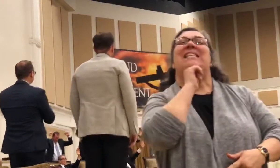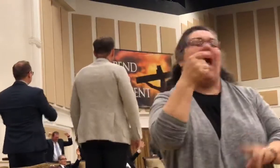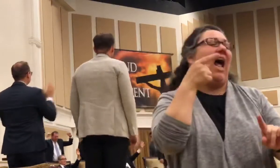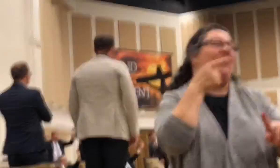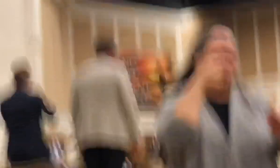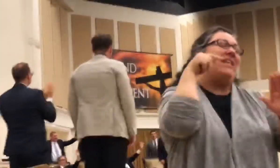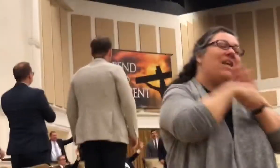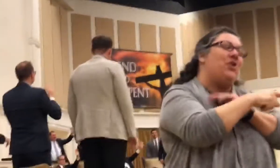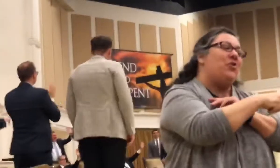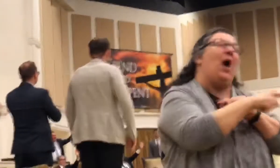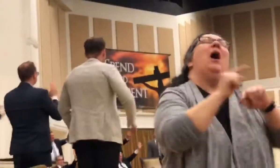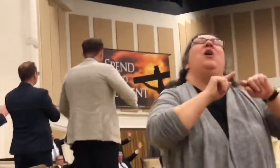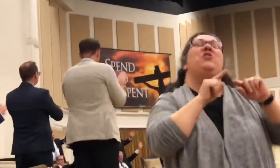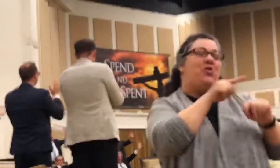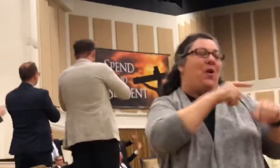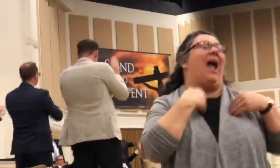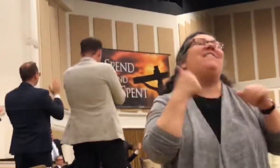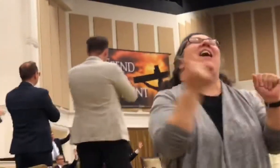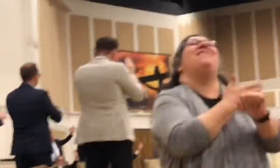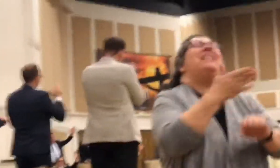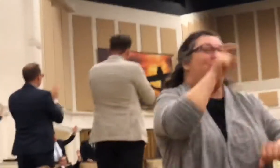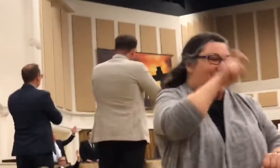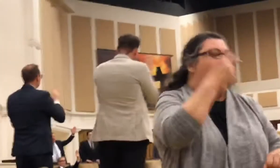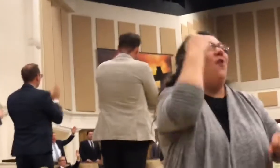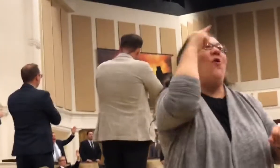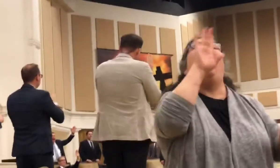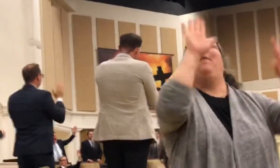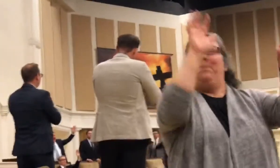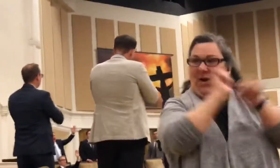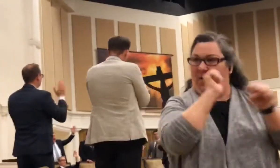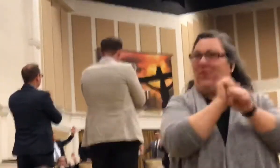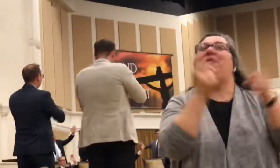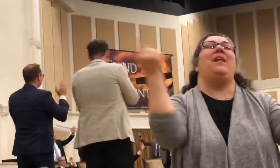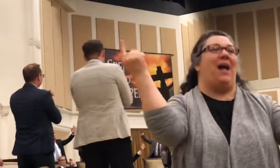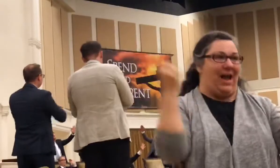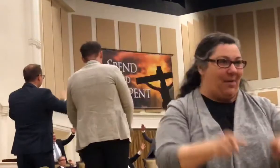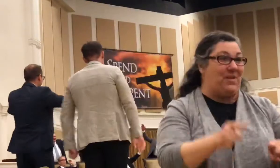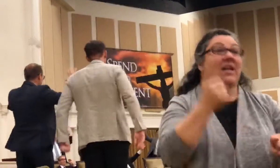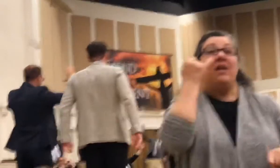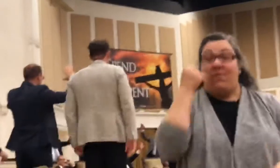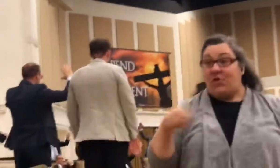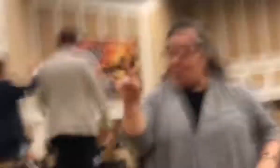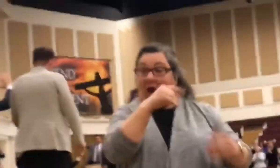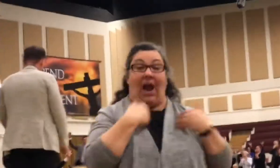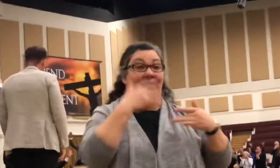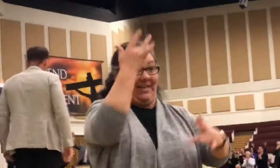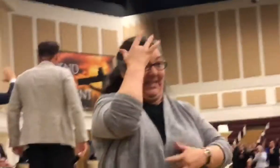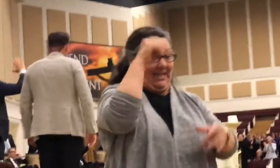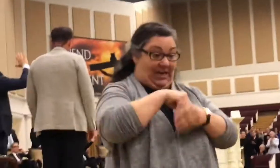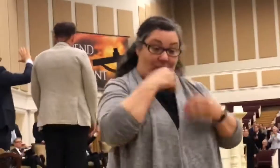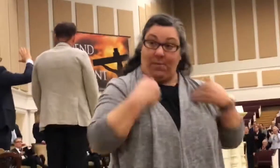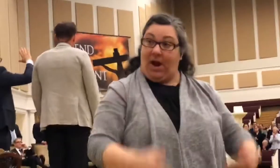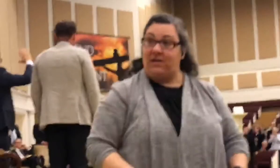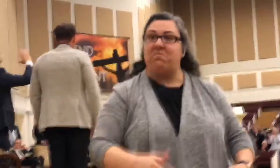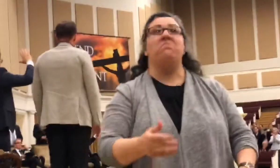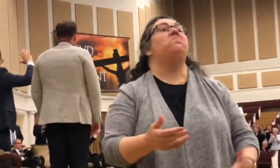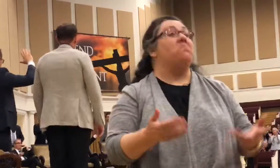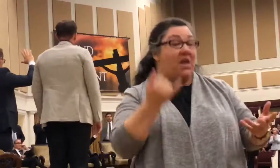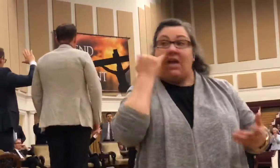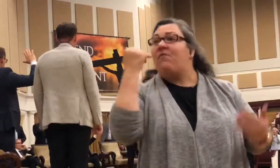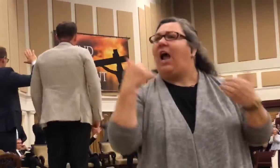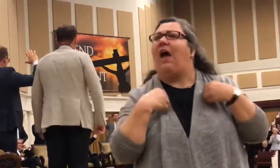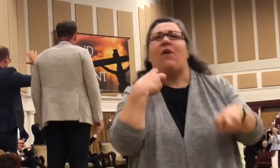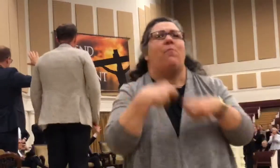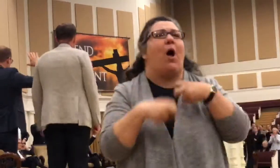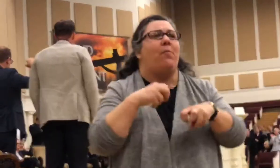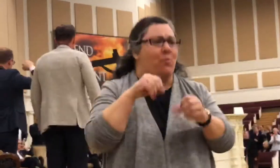death, but you've got all the right ingredients for a miracle. If you've got a sickness in your body, if you've got a